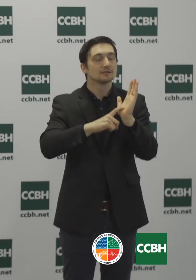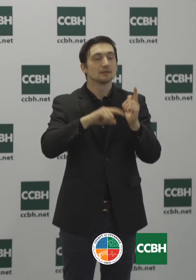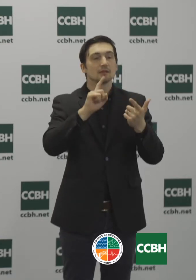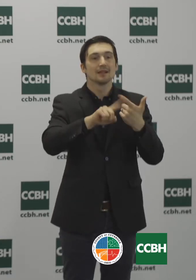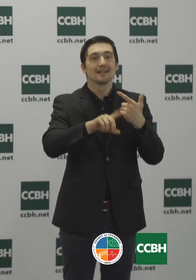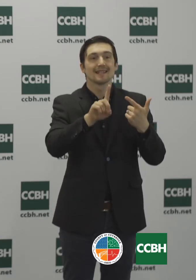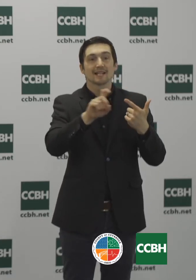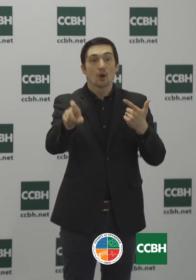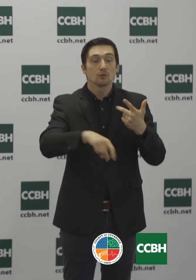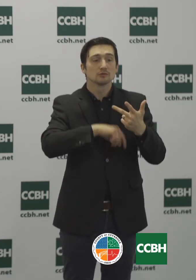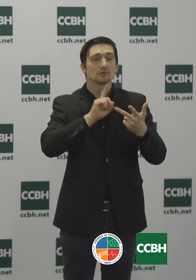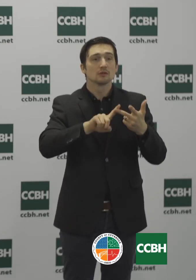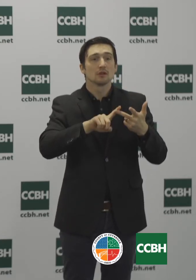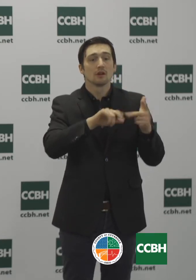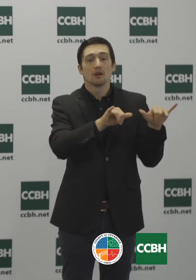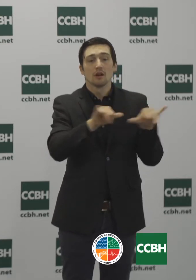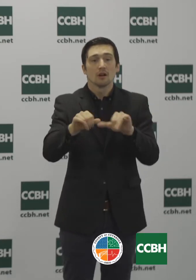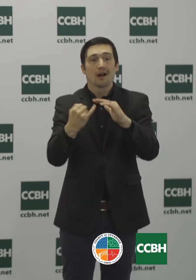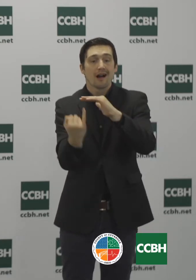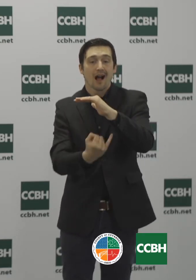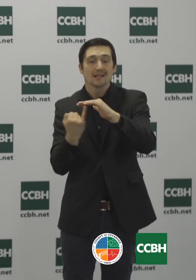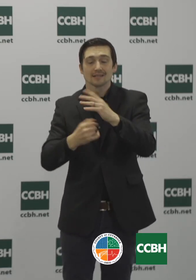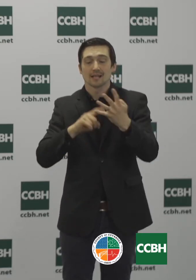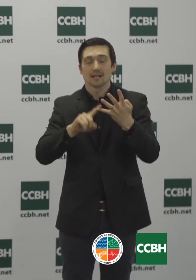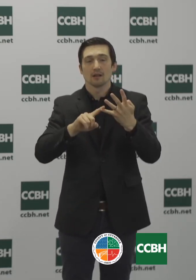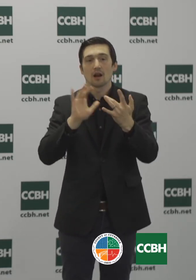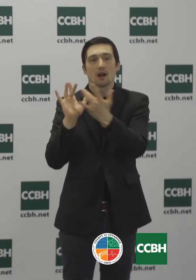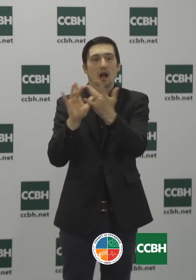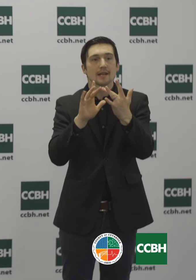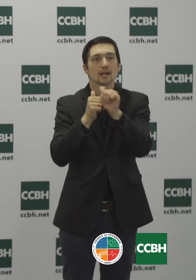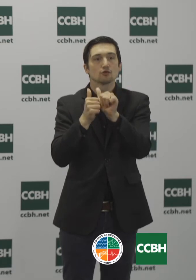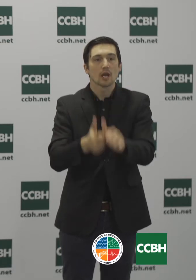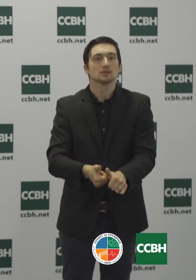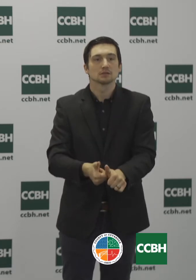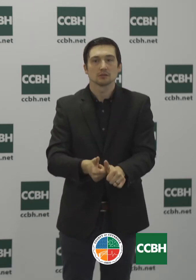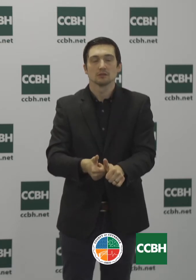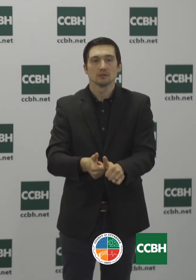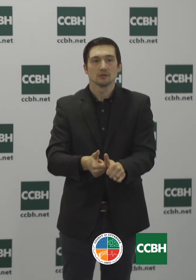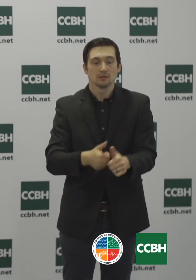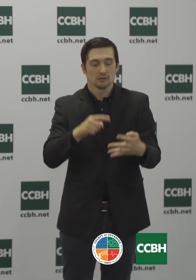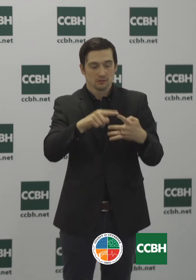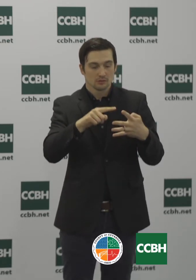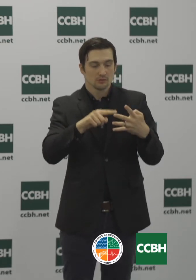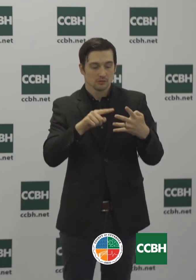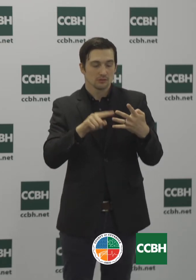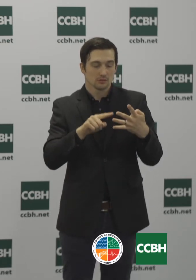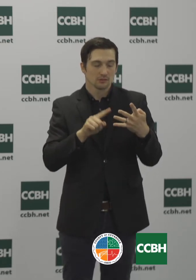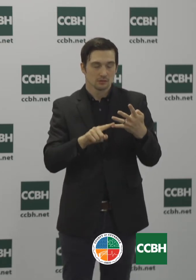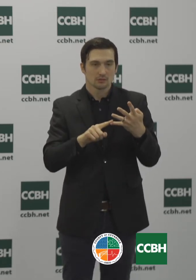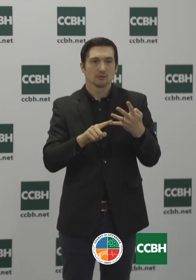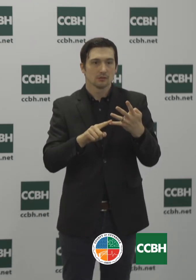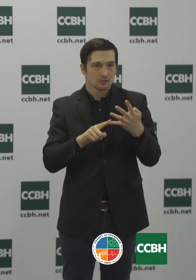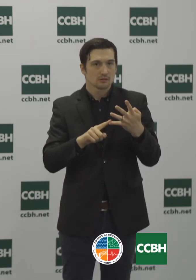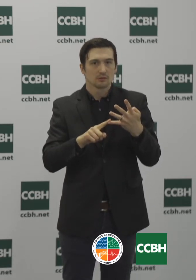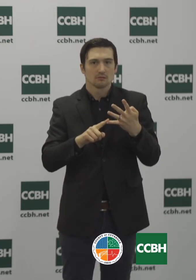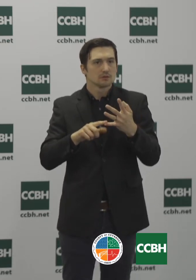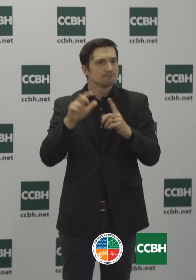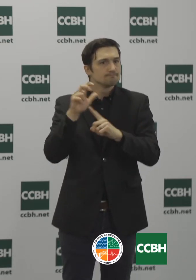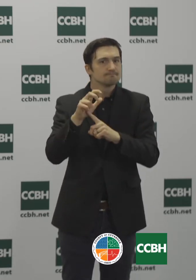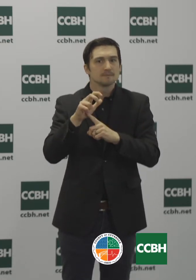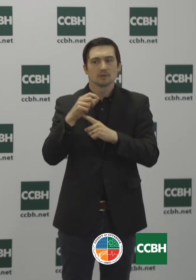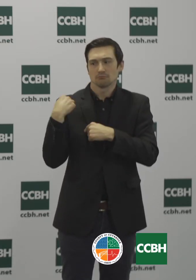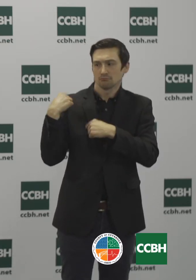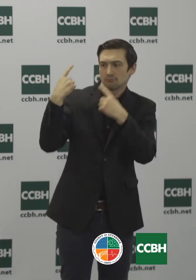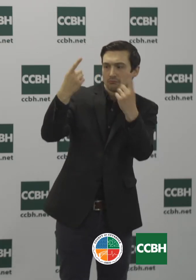diagnose, we isolate, and we contact trace. These have been the tried and true pillars of public health disease control for